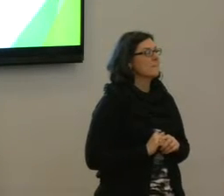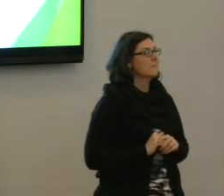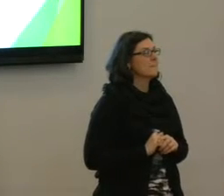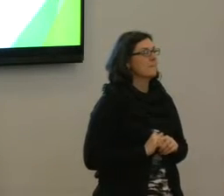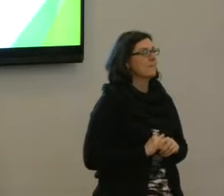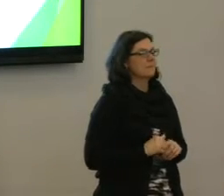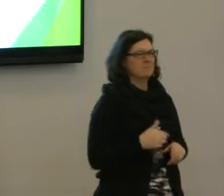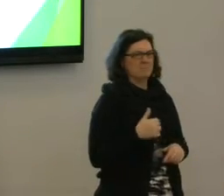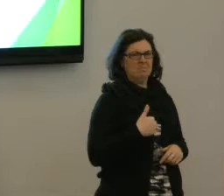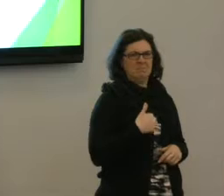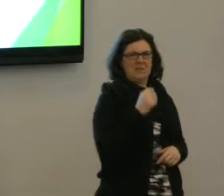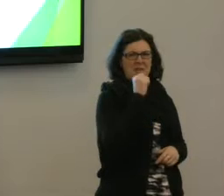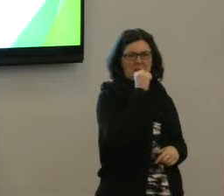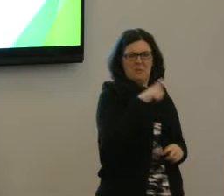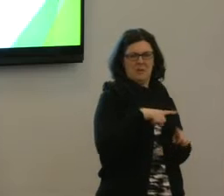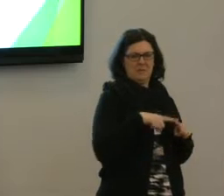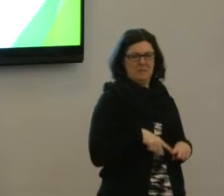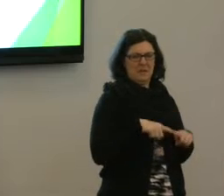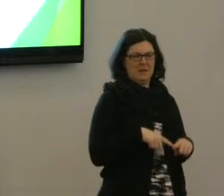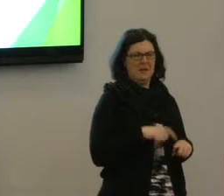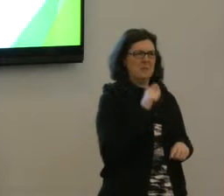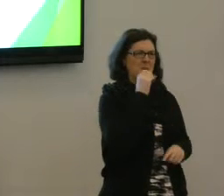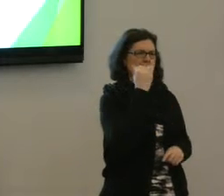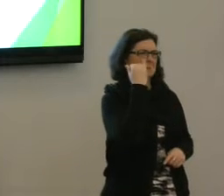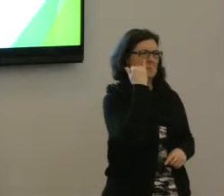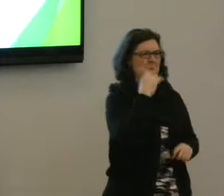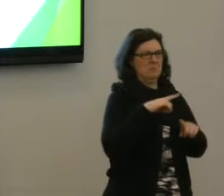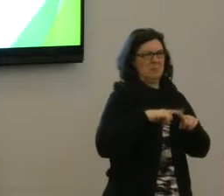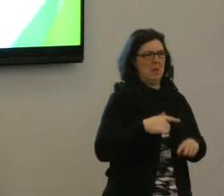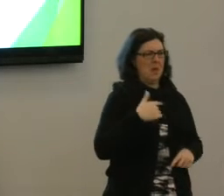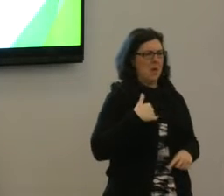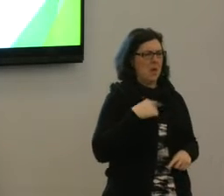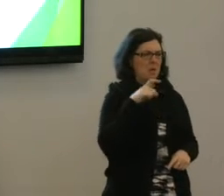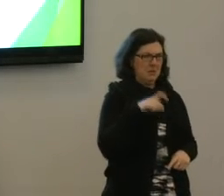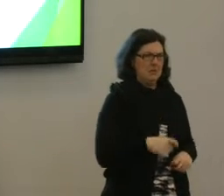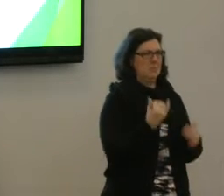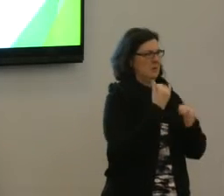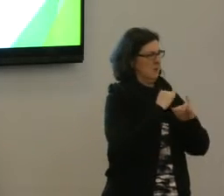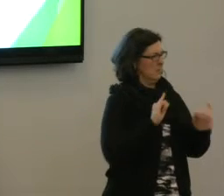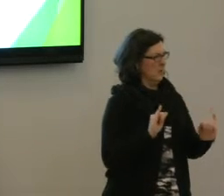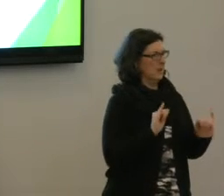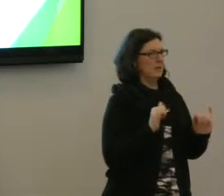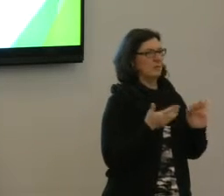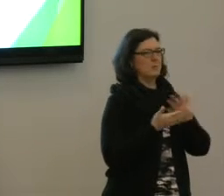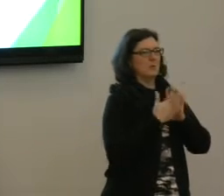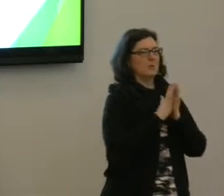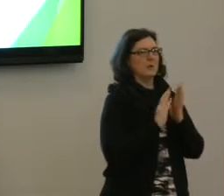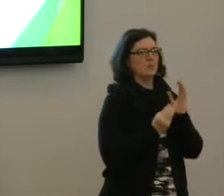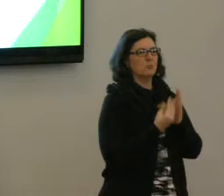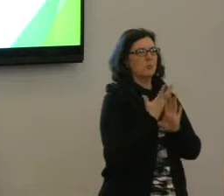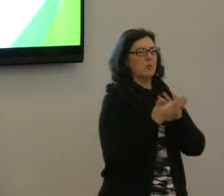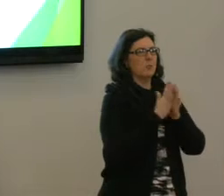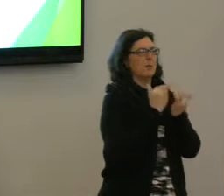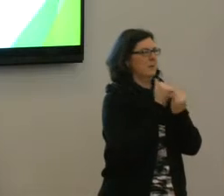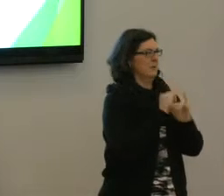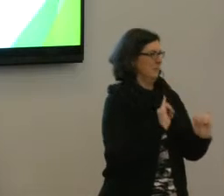I'm not dependent on anybody. I'm not supposed to be dependent on anybody. You know, we're supposed to become more independent.